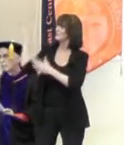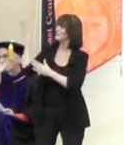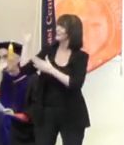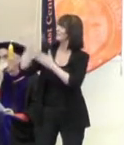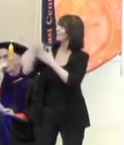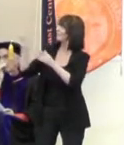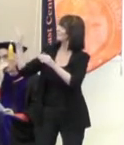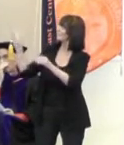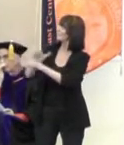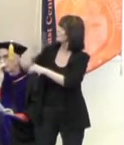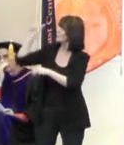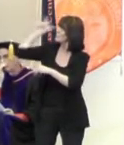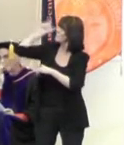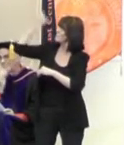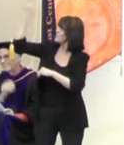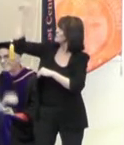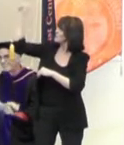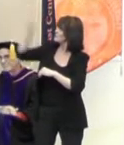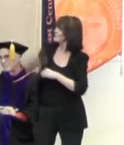full moon